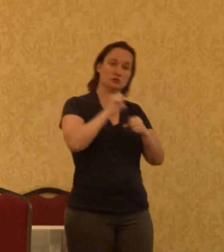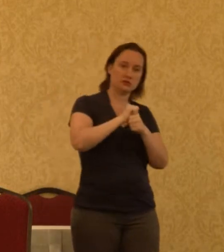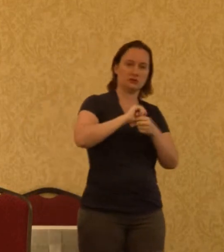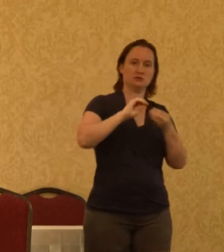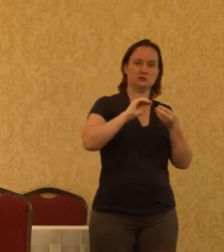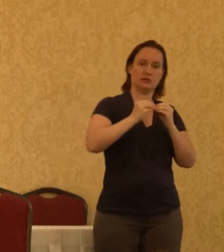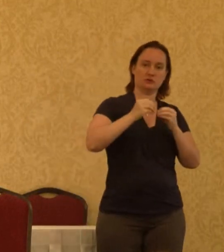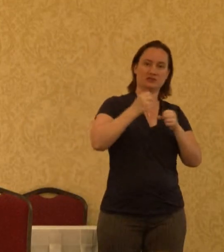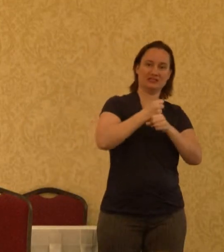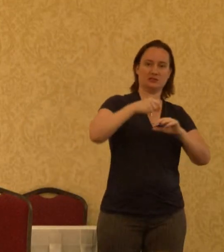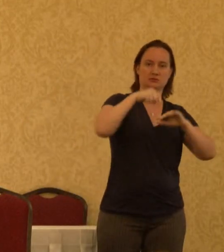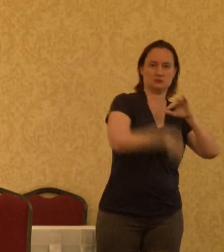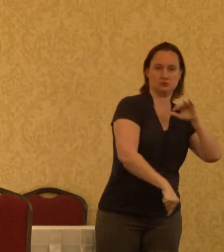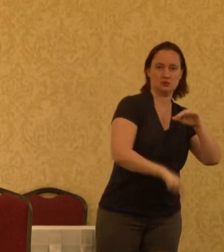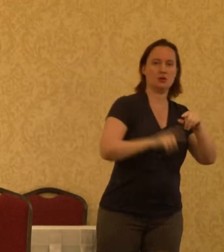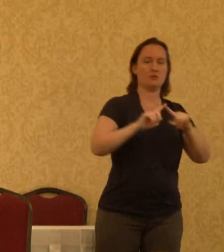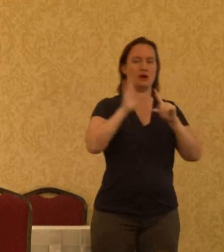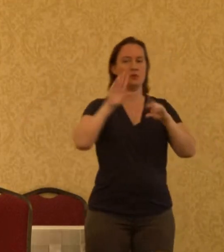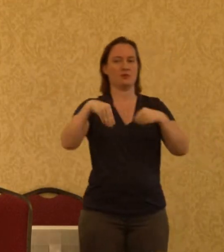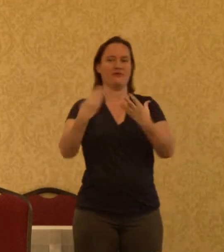framework